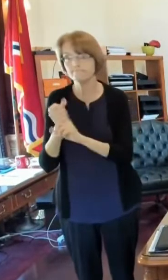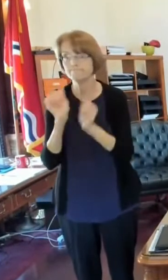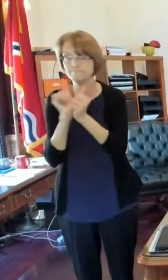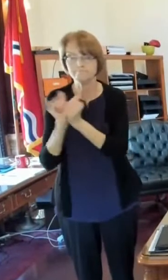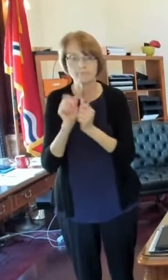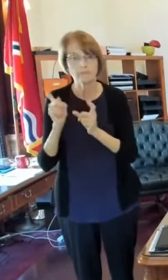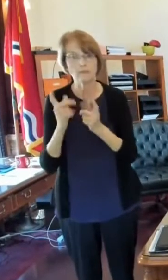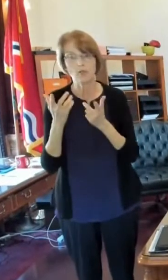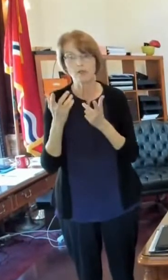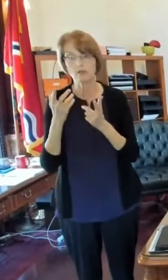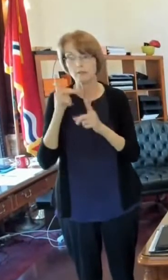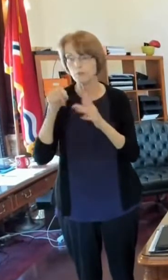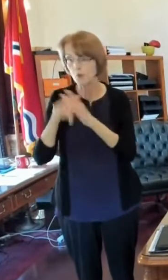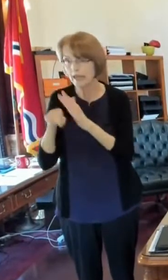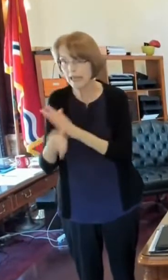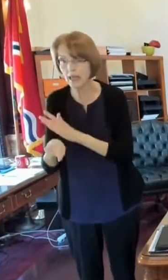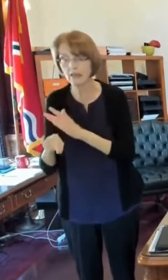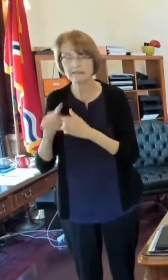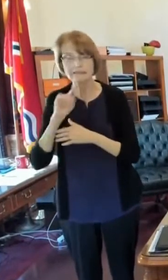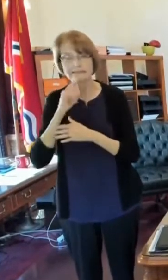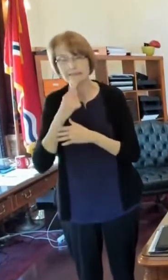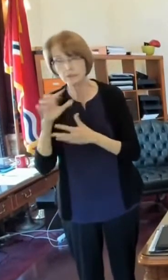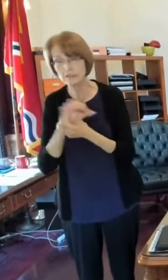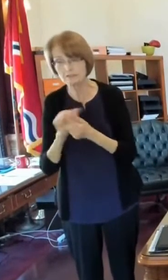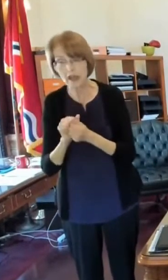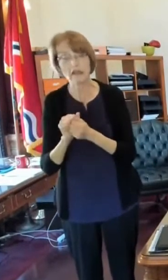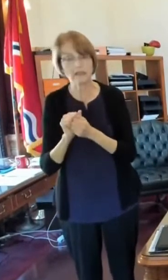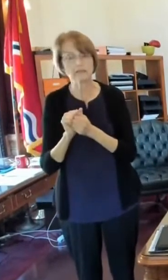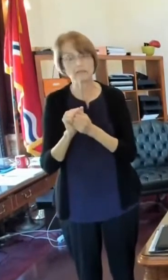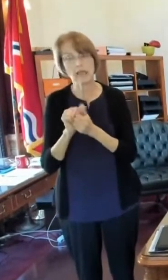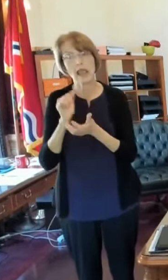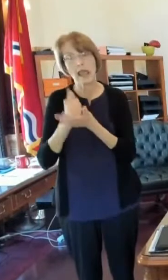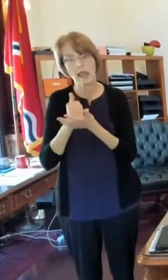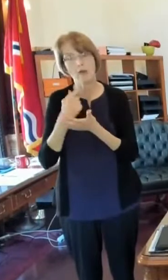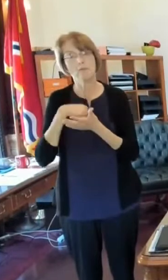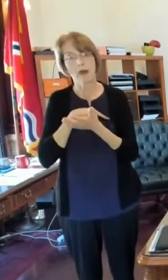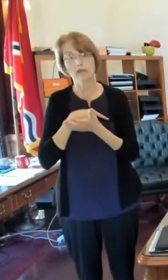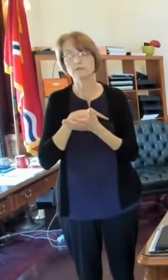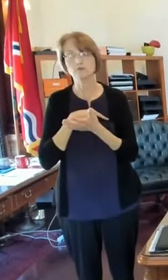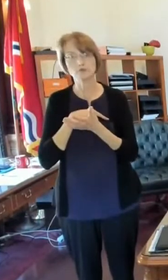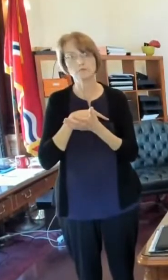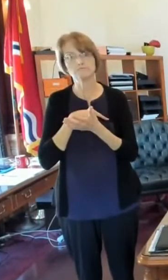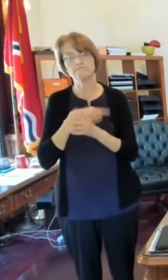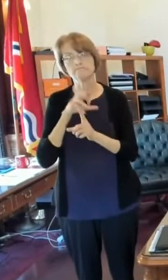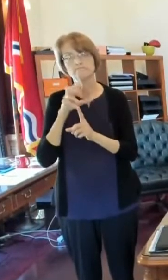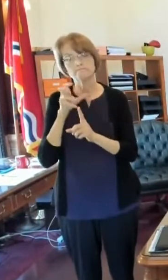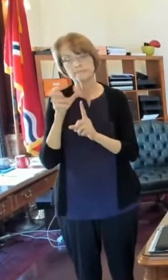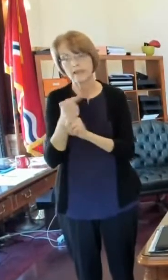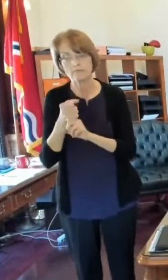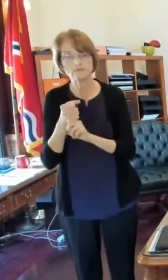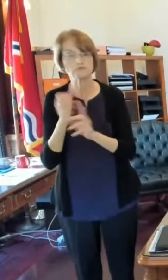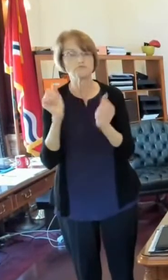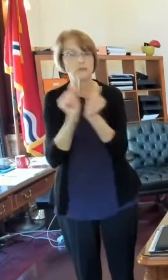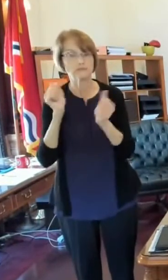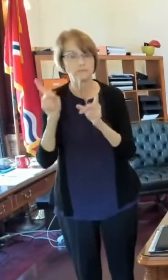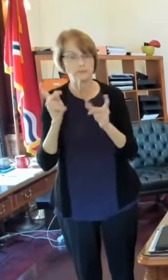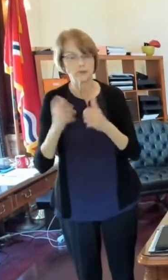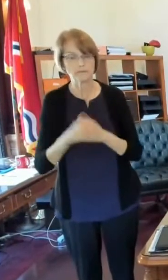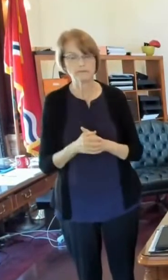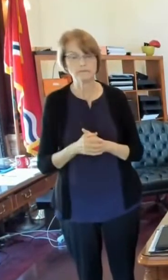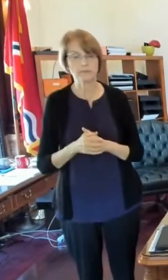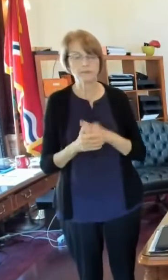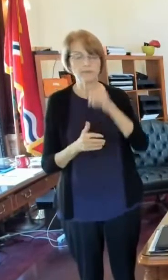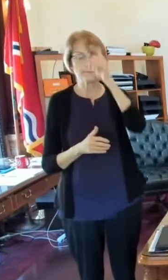in homicides and other serious violent cases that have already occurred. I want to mention